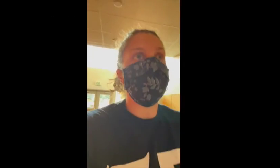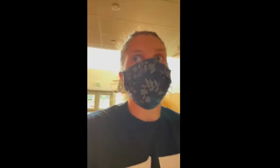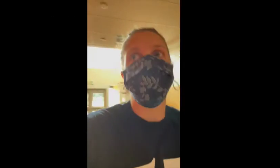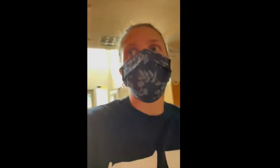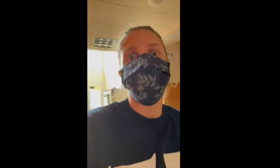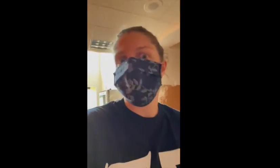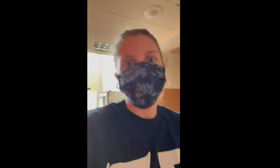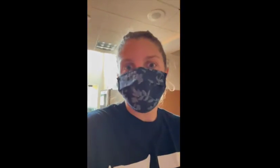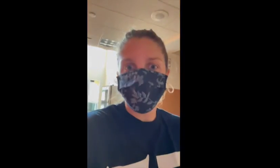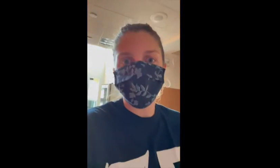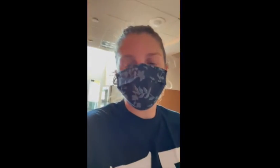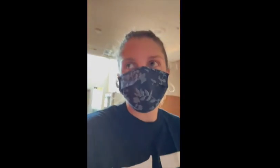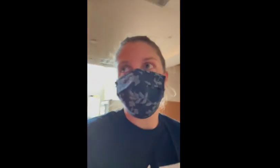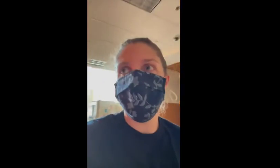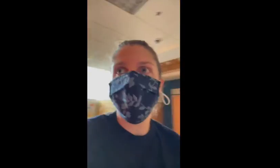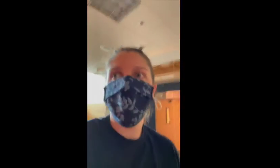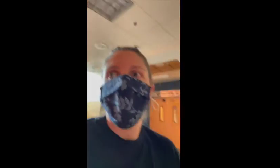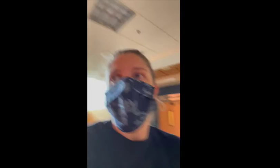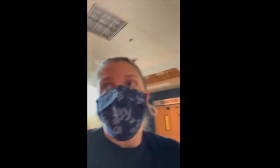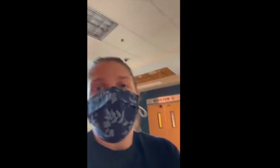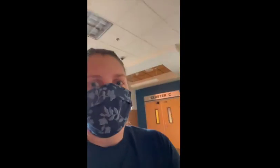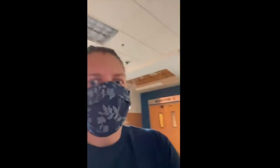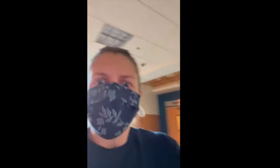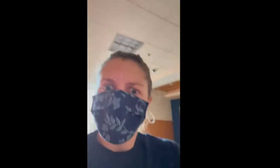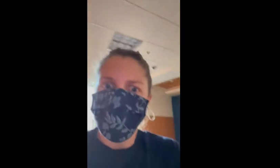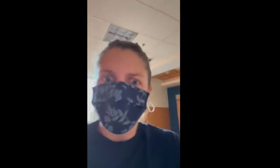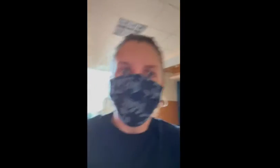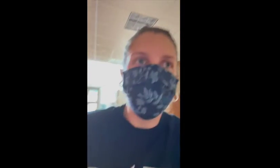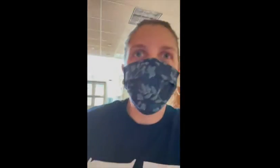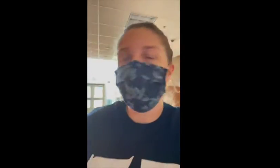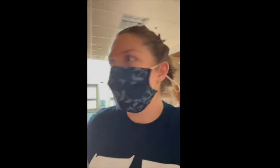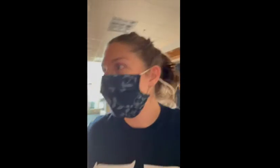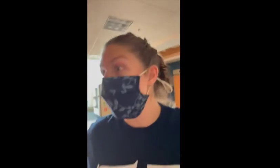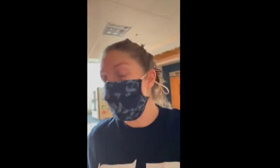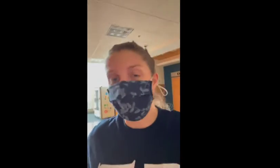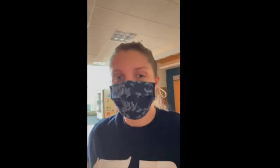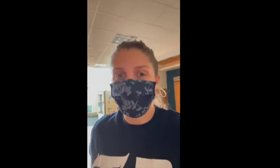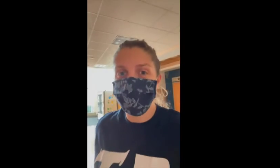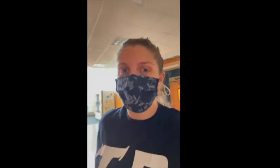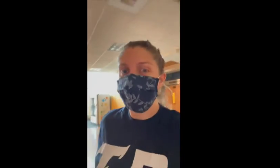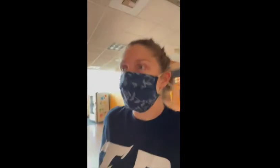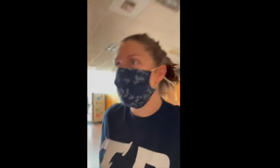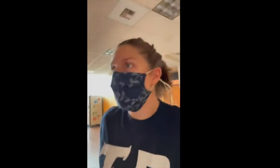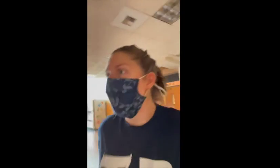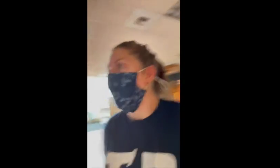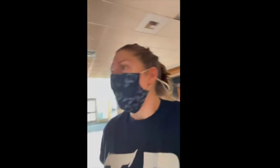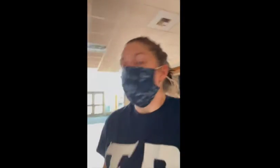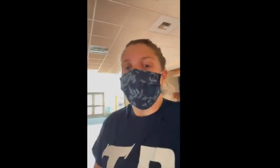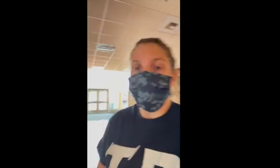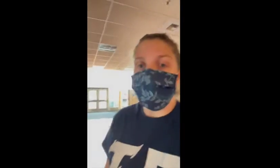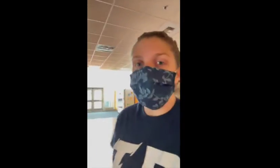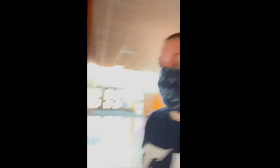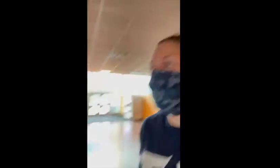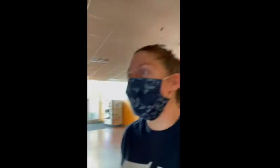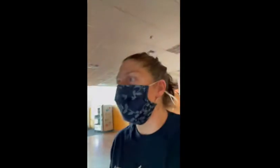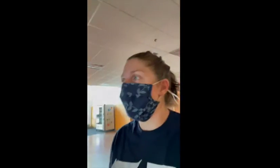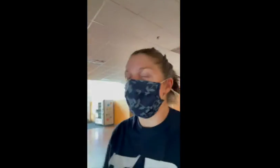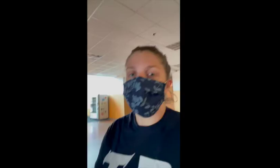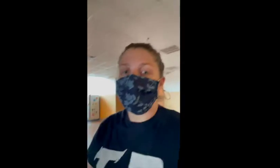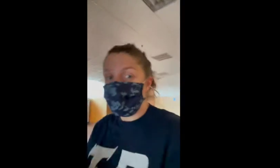because I was not familiar with the area. And I thought it was kind of weird, but now I think it's kind of cool. All right, you guys, let me show you one of the things that makes